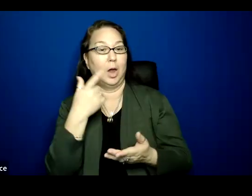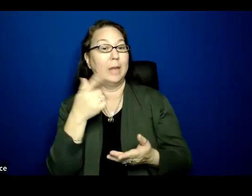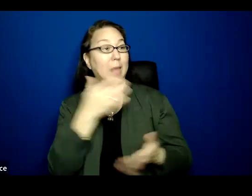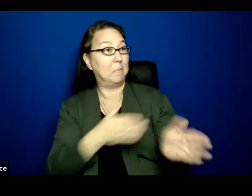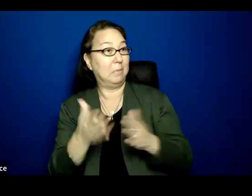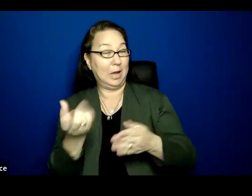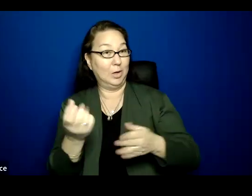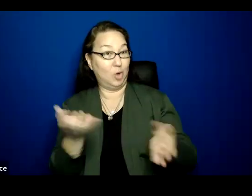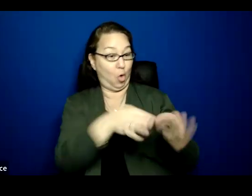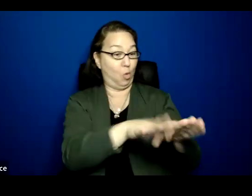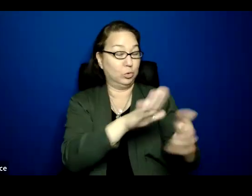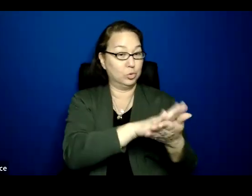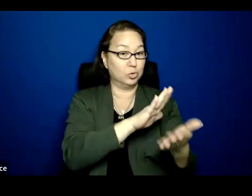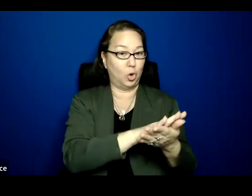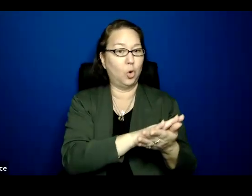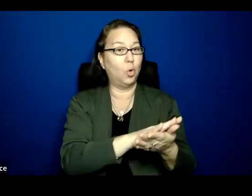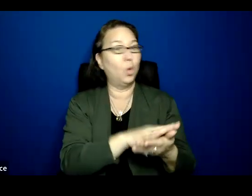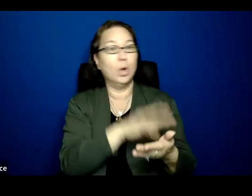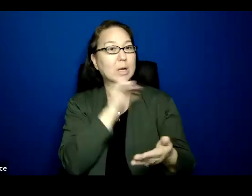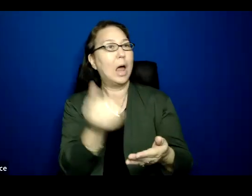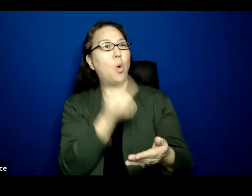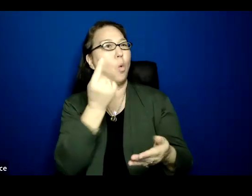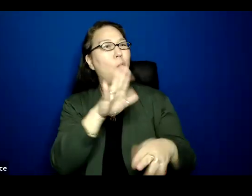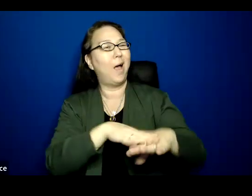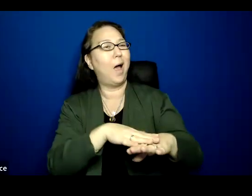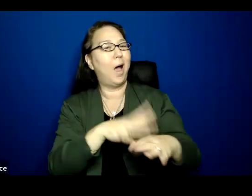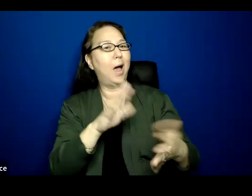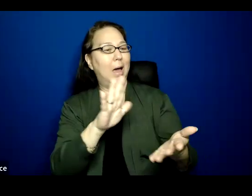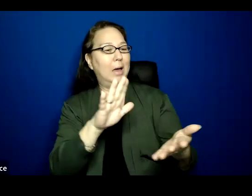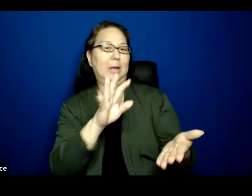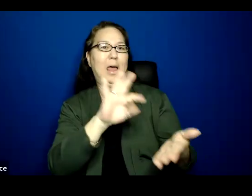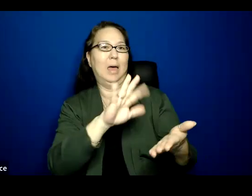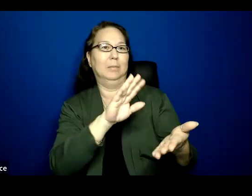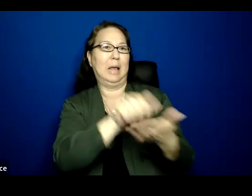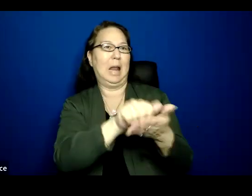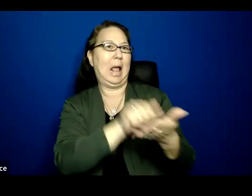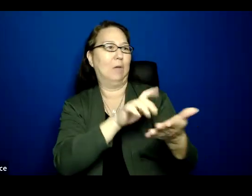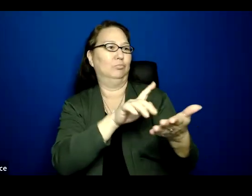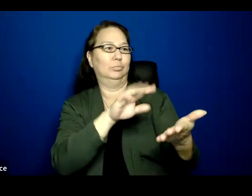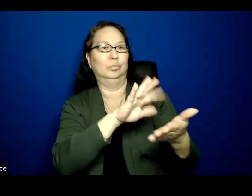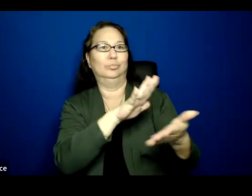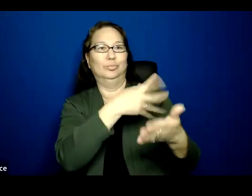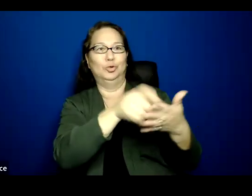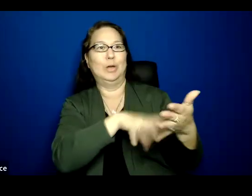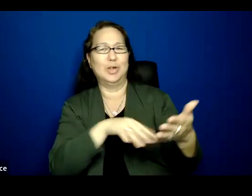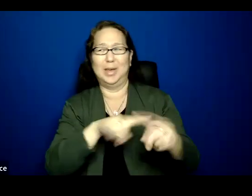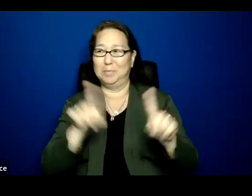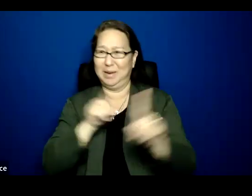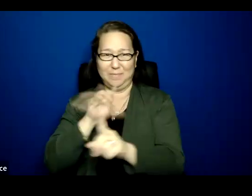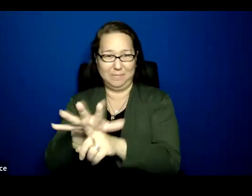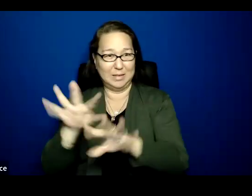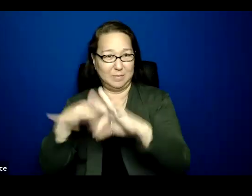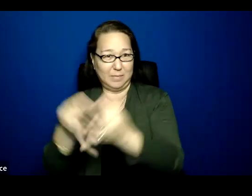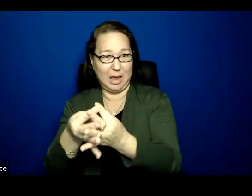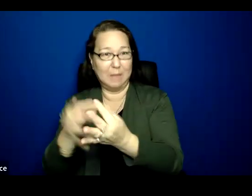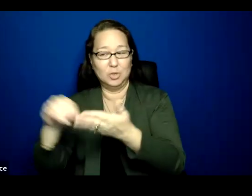affects real people, real families, and real futures. If the goal is to truly to bring together small communities, then what about the